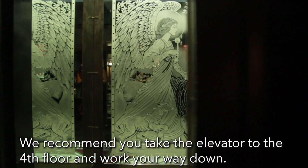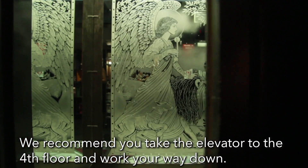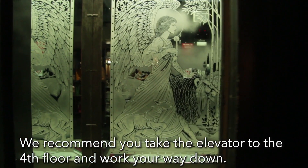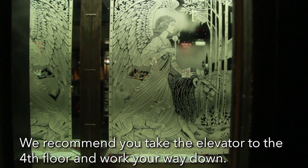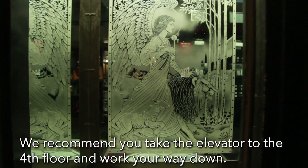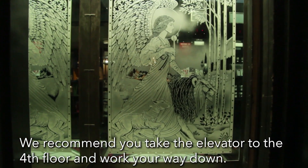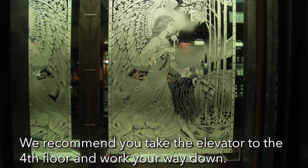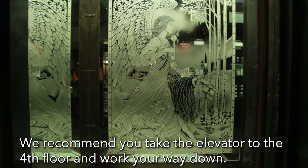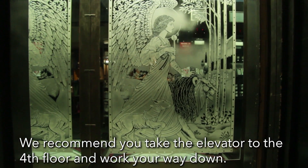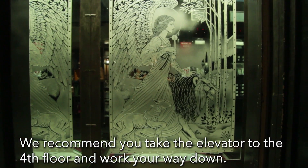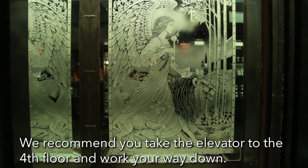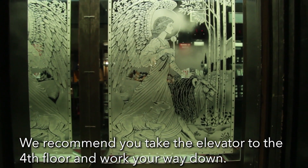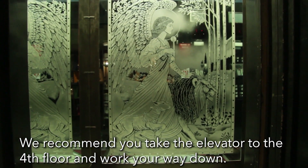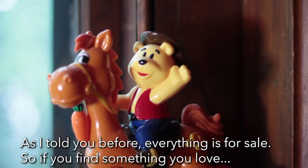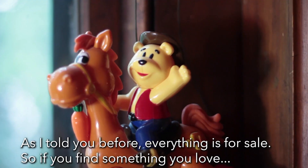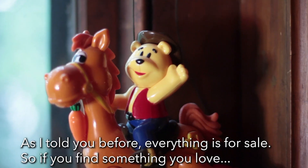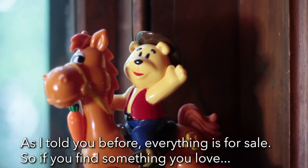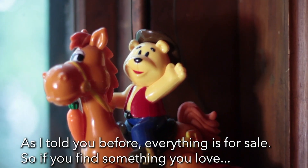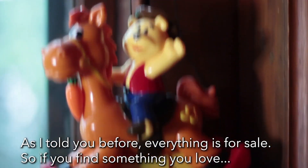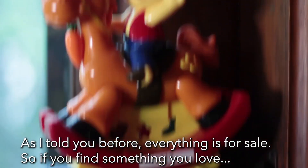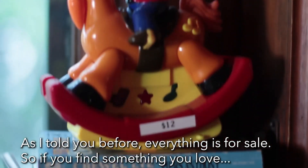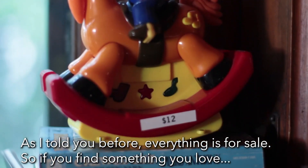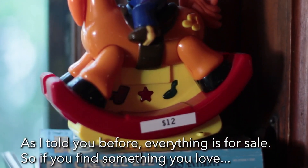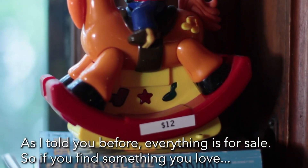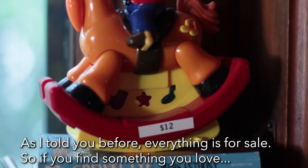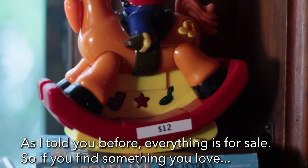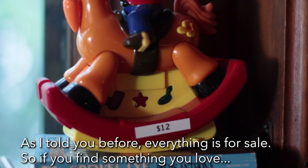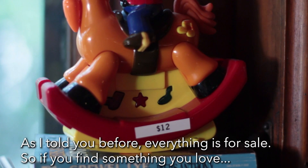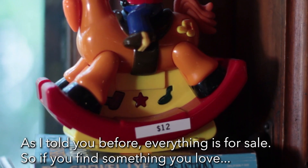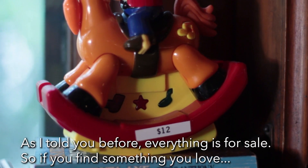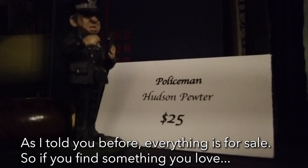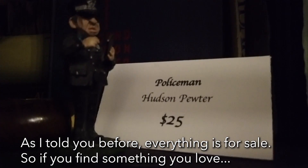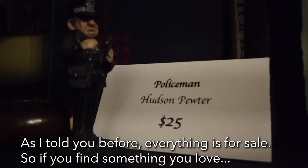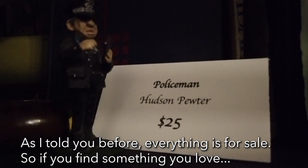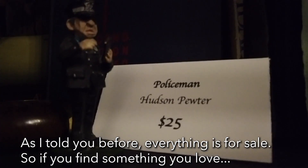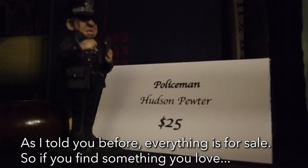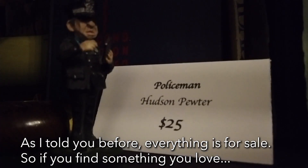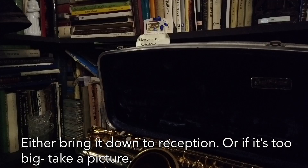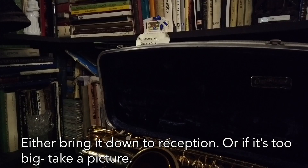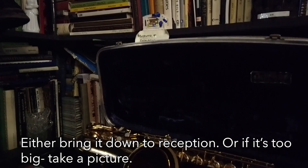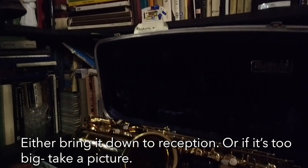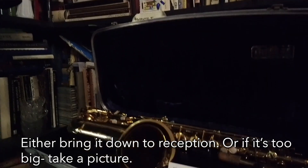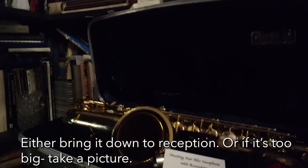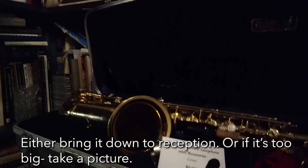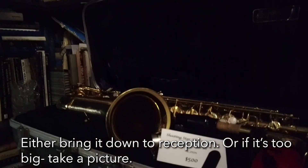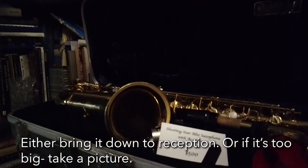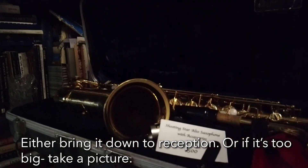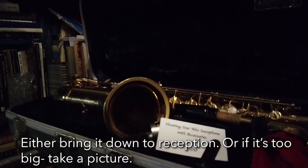and work your way down. As I told you before, everything is for sale. So if you do find something you love, either bring your item down to